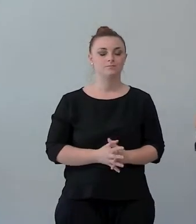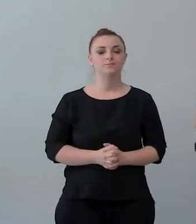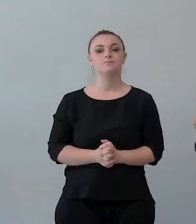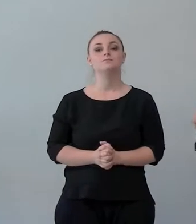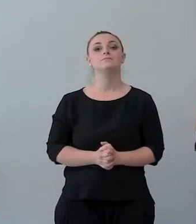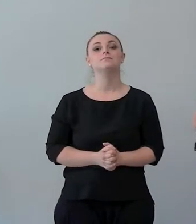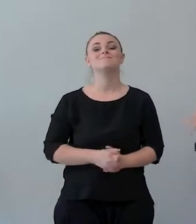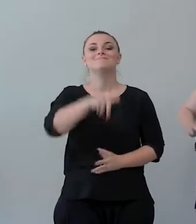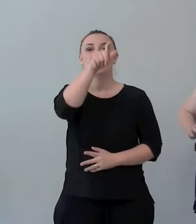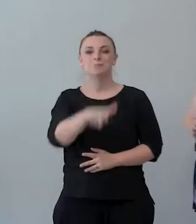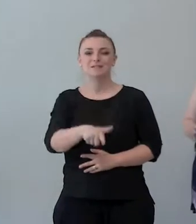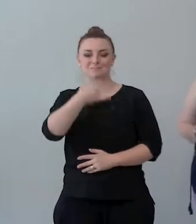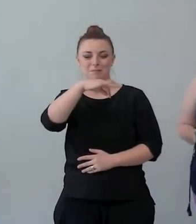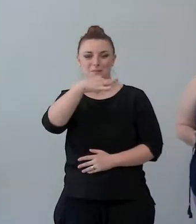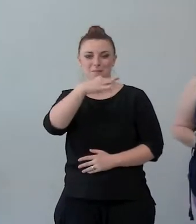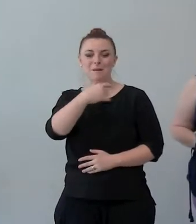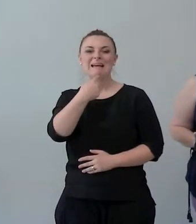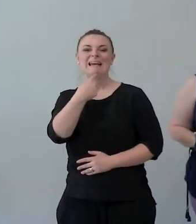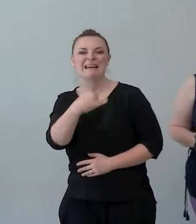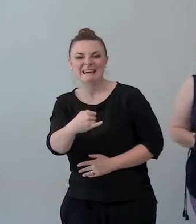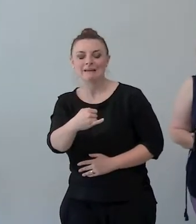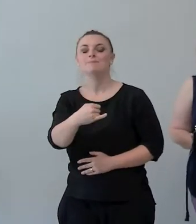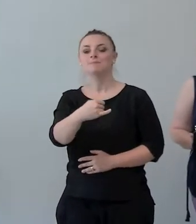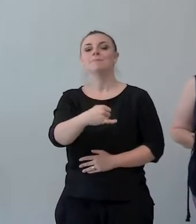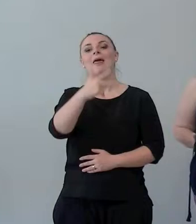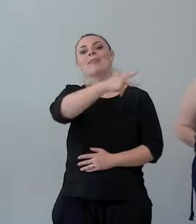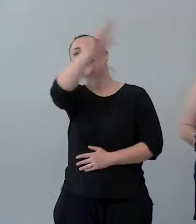Il salmista qui è il re Salomone.